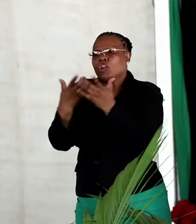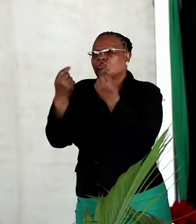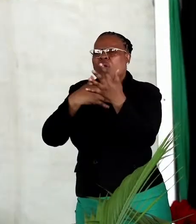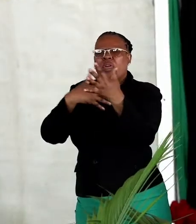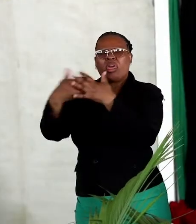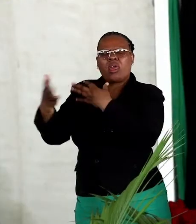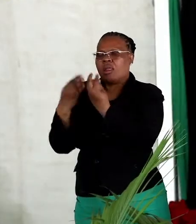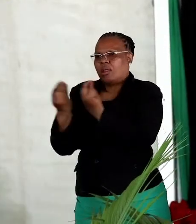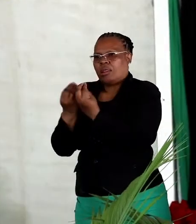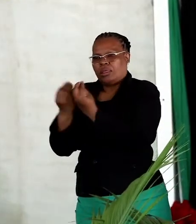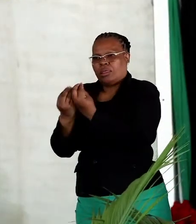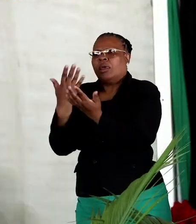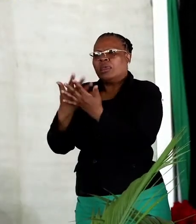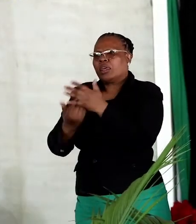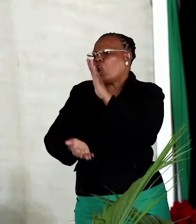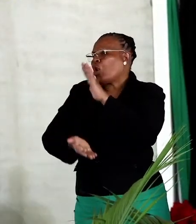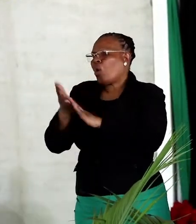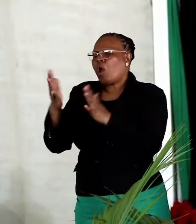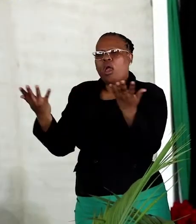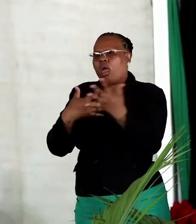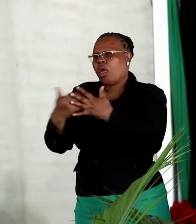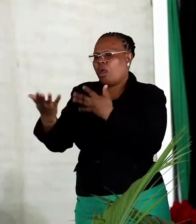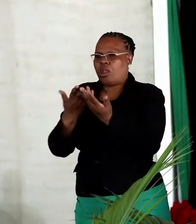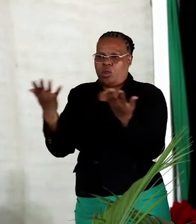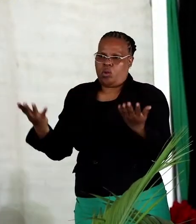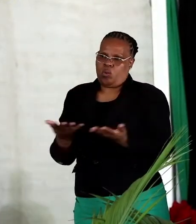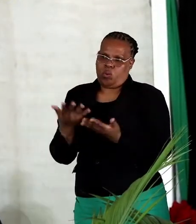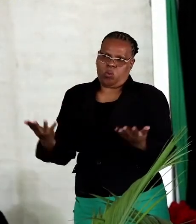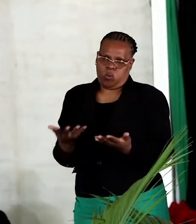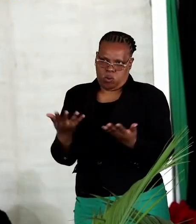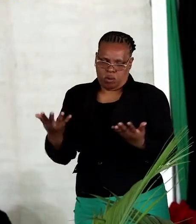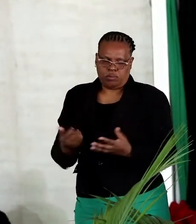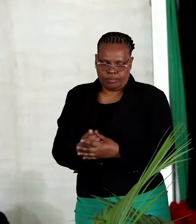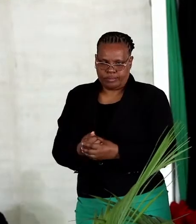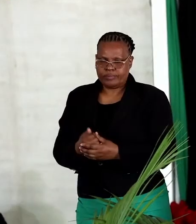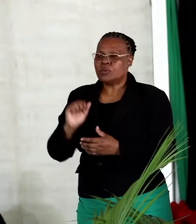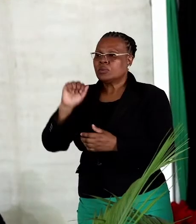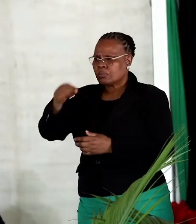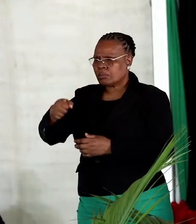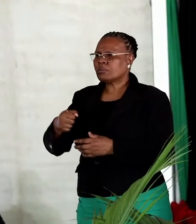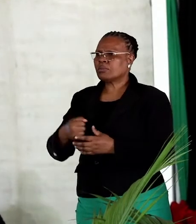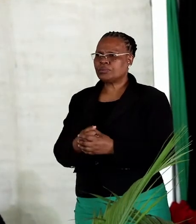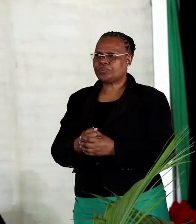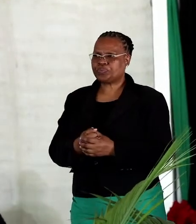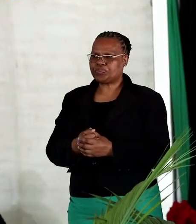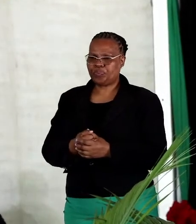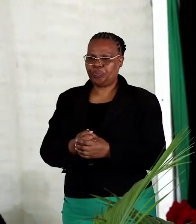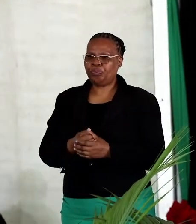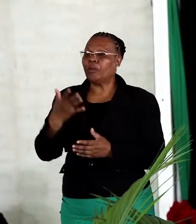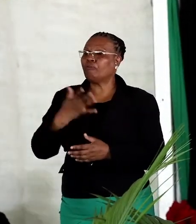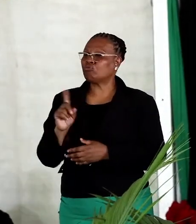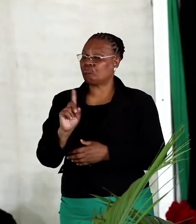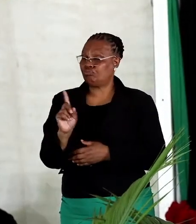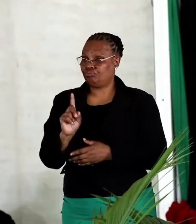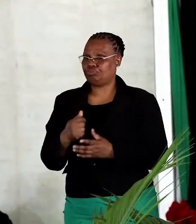Those disciplined cadres, they were patriots. Ndifuna into yokokubana sithi xa siphuma kule ndawo, sikhumbule